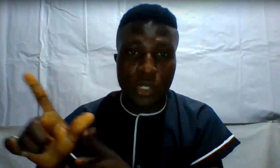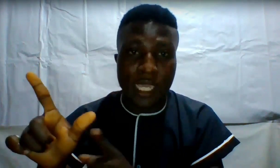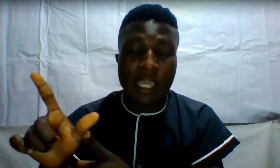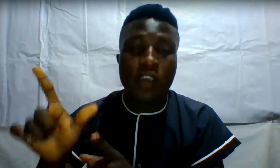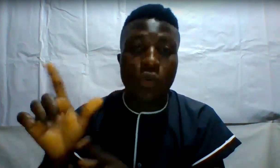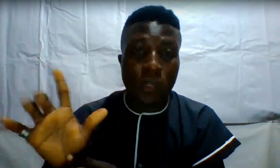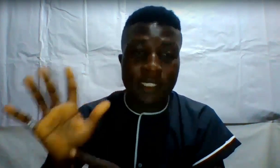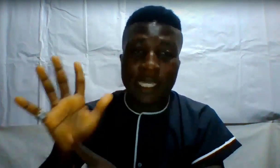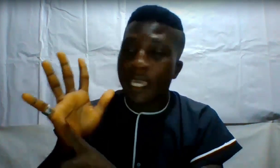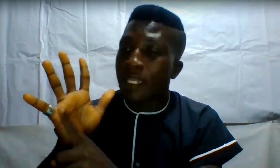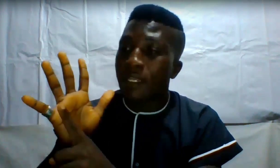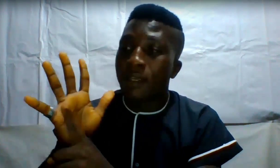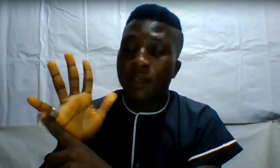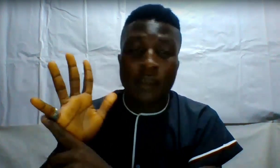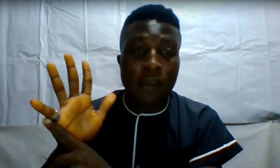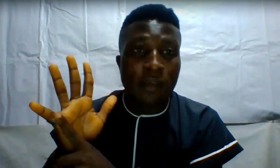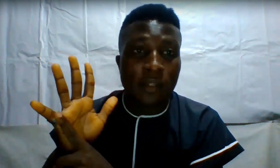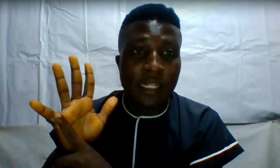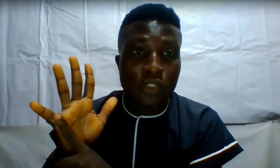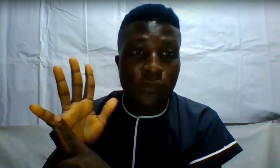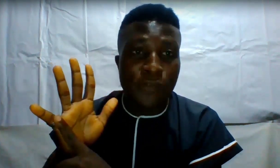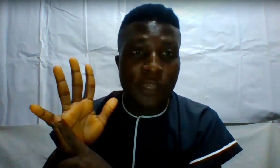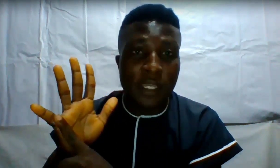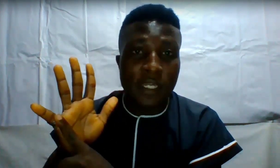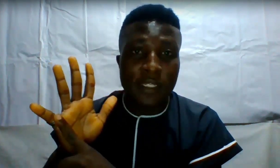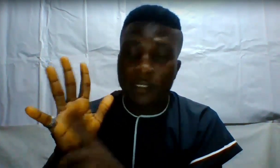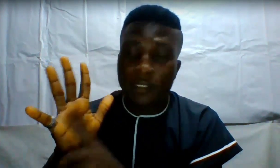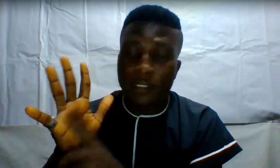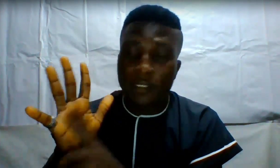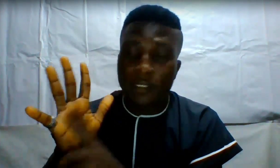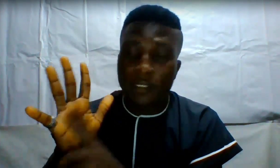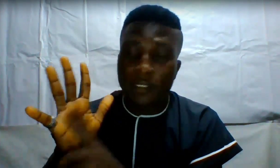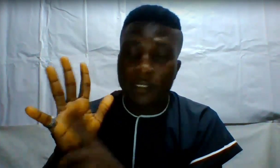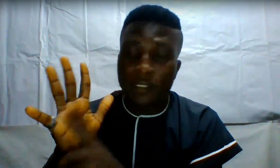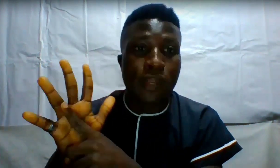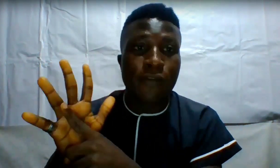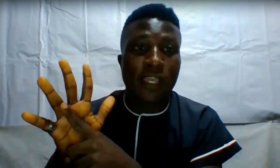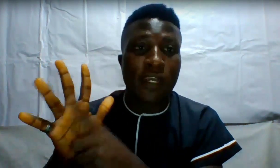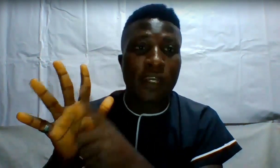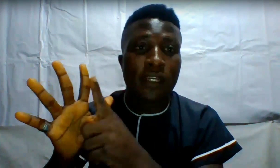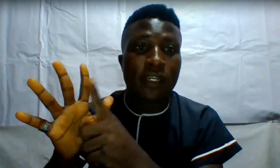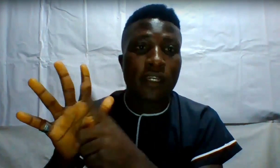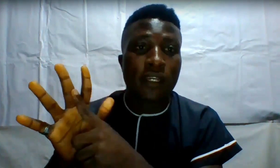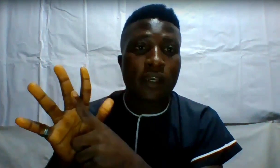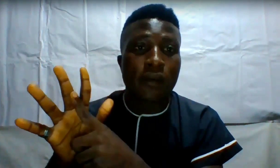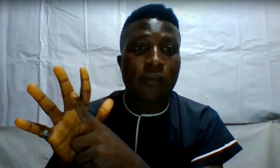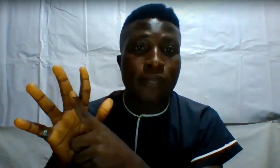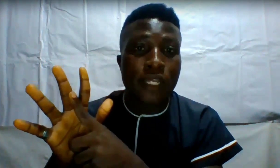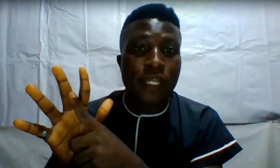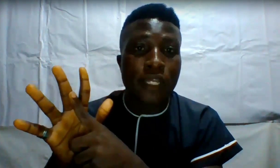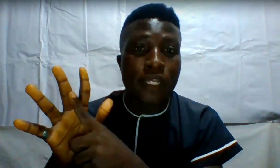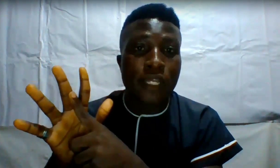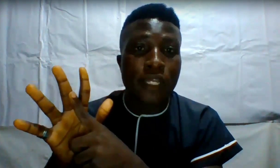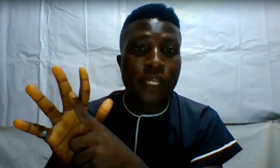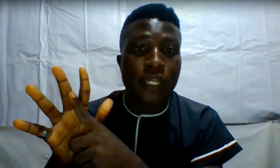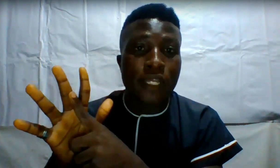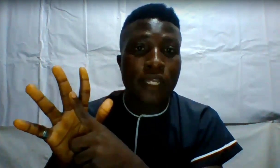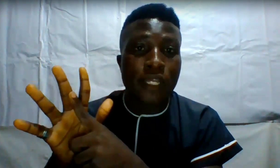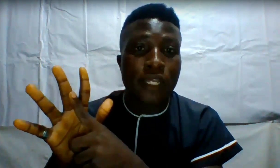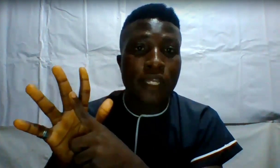once again, little finger, ring finger, middle finger, index